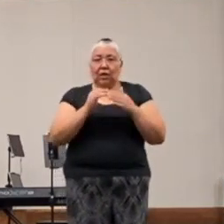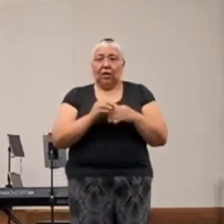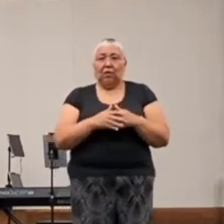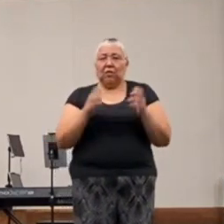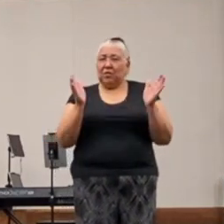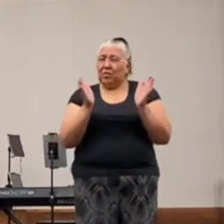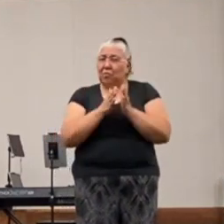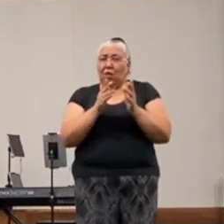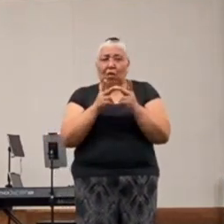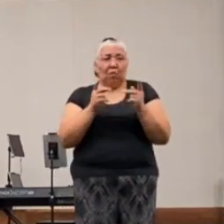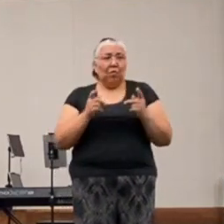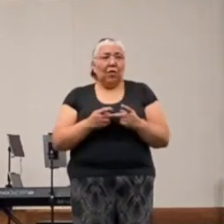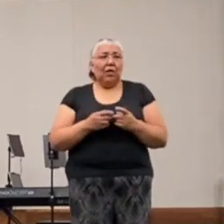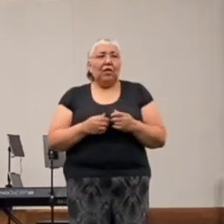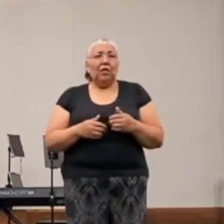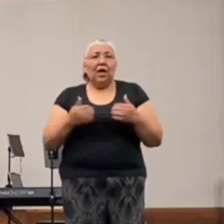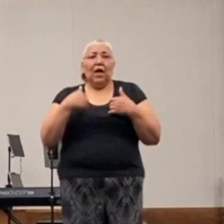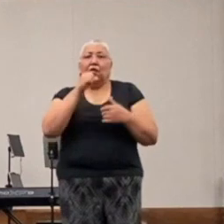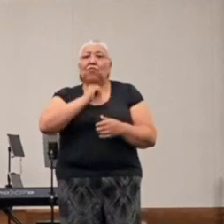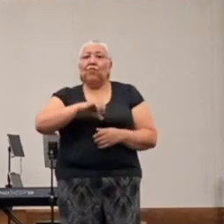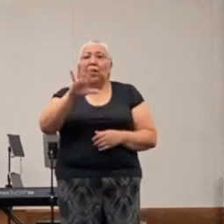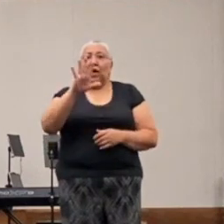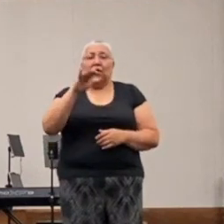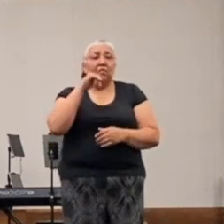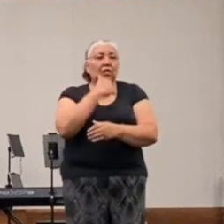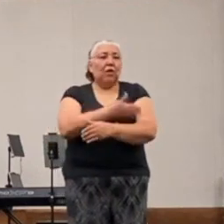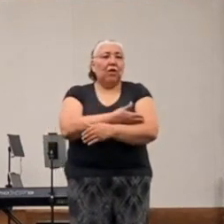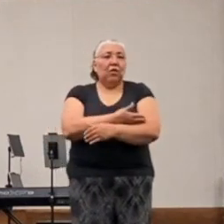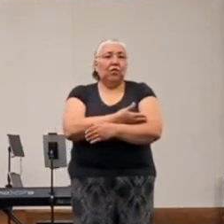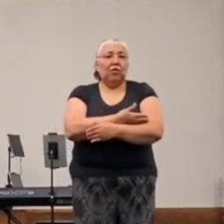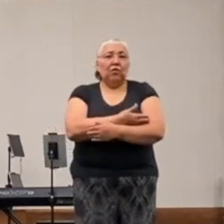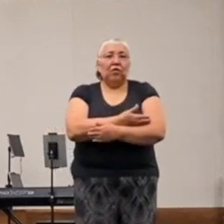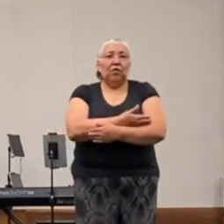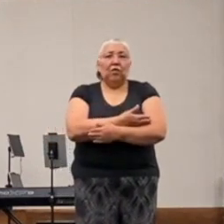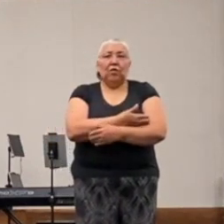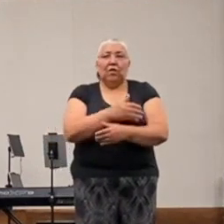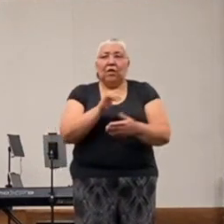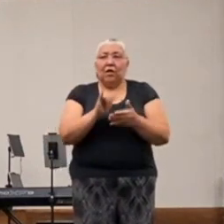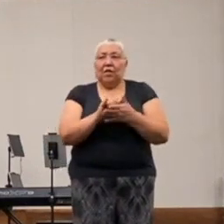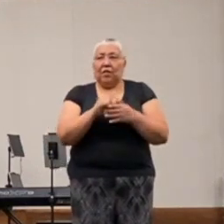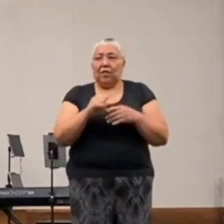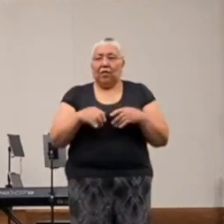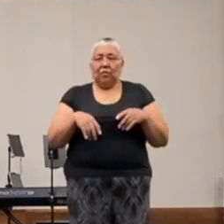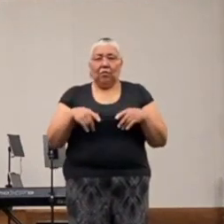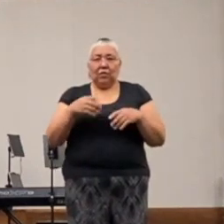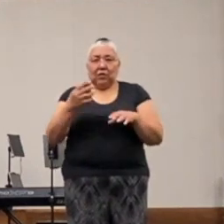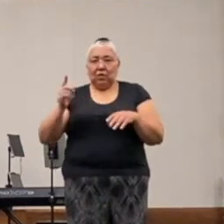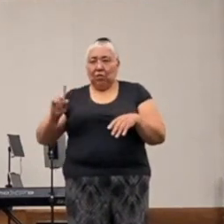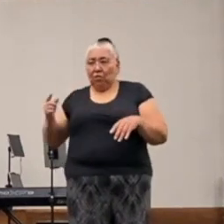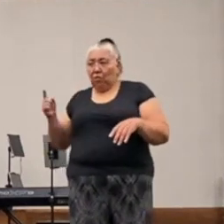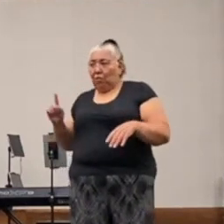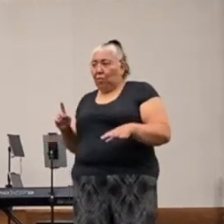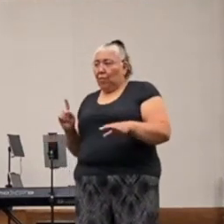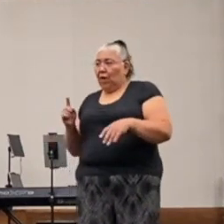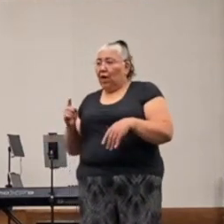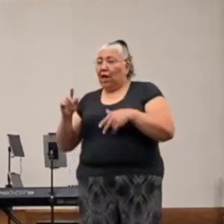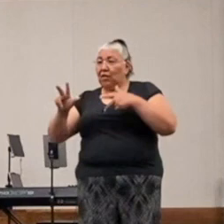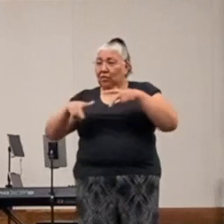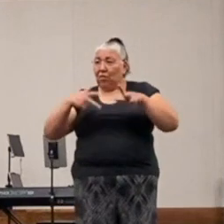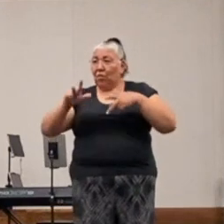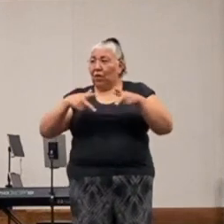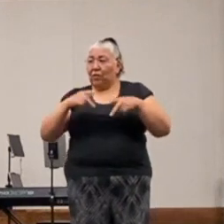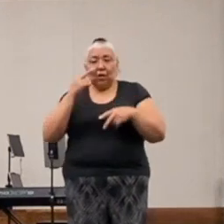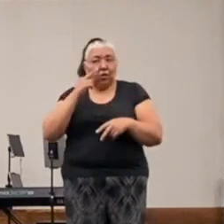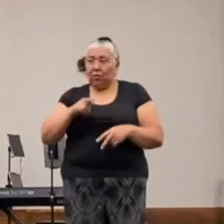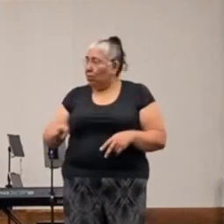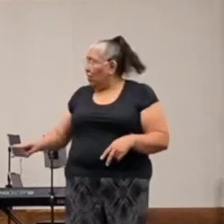small place. They had a 5-year-old daughter who was following behind them. Their other kids were in front of them. As they were walking, they